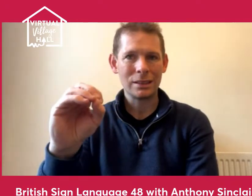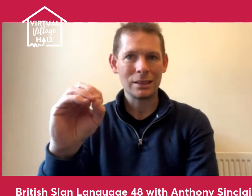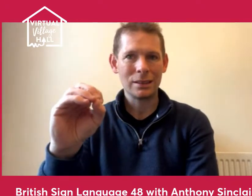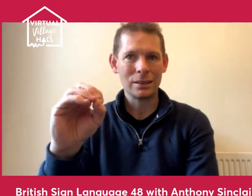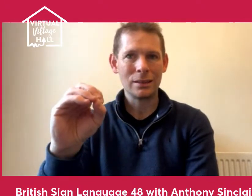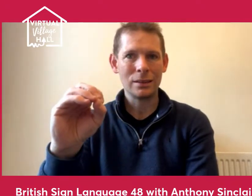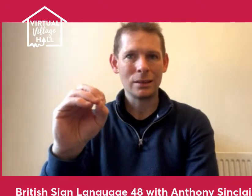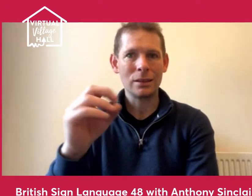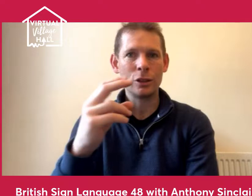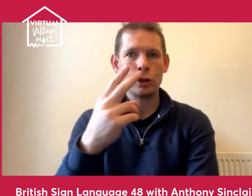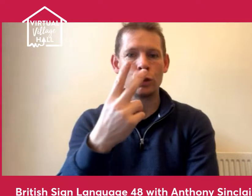20.